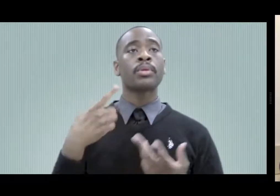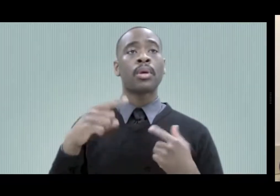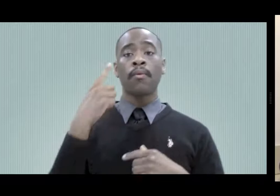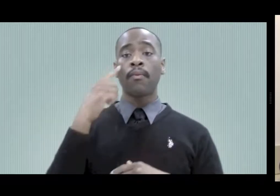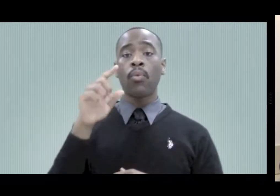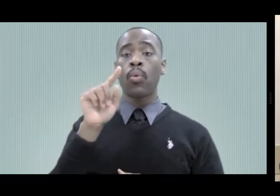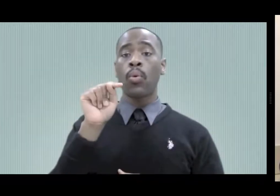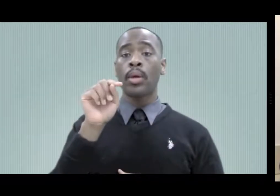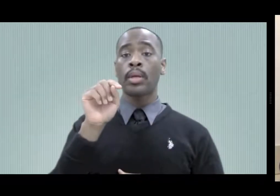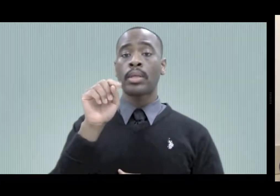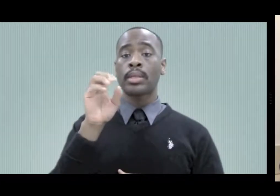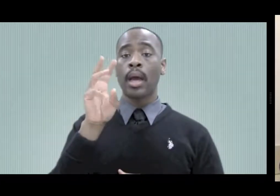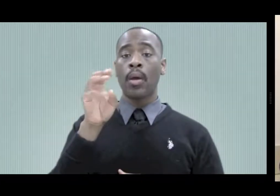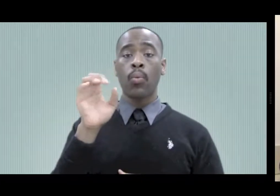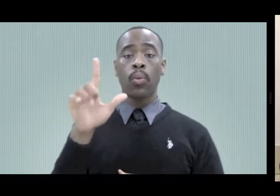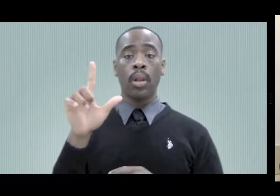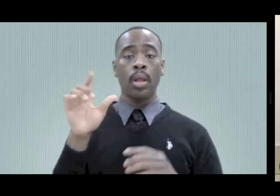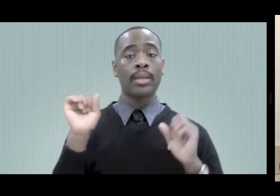a pinky,